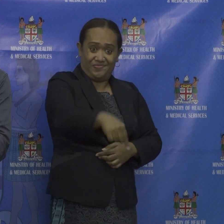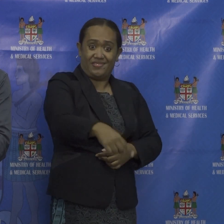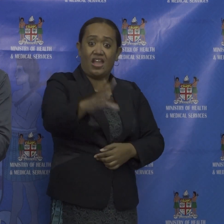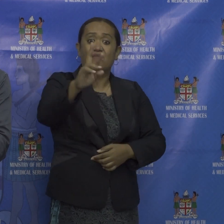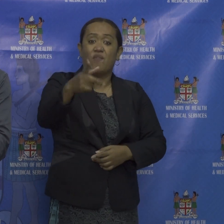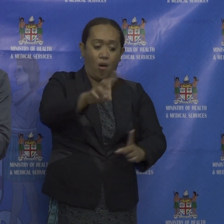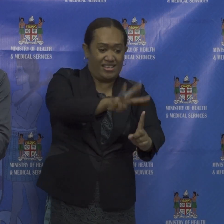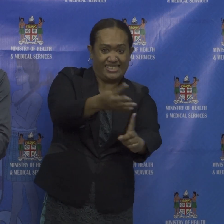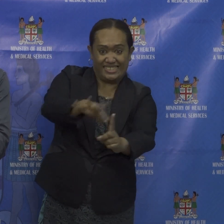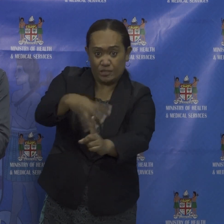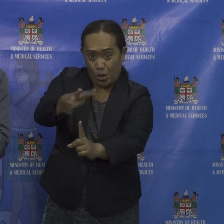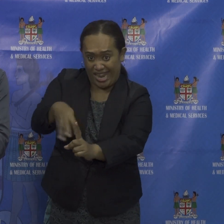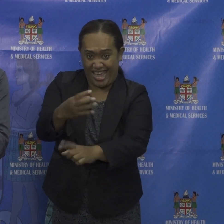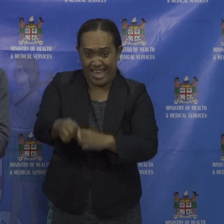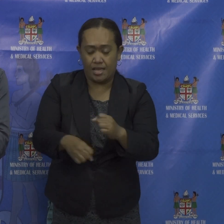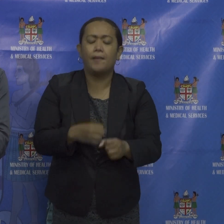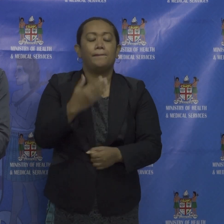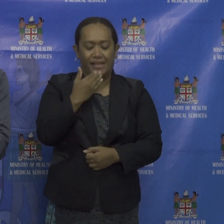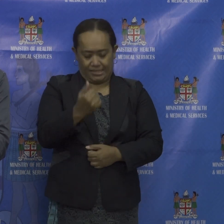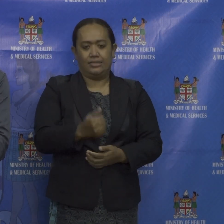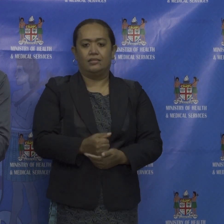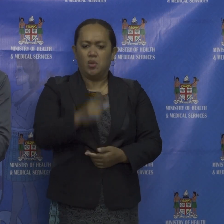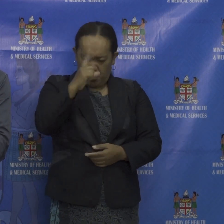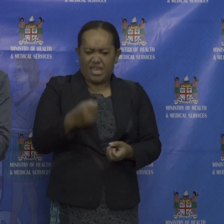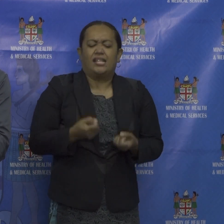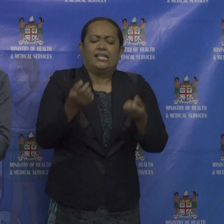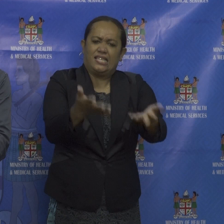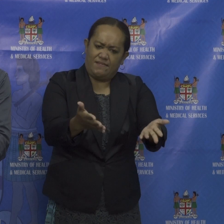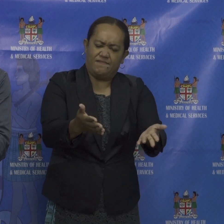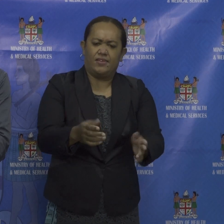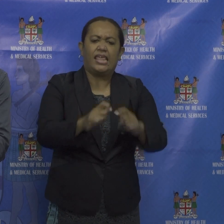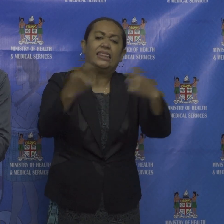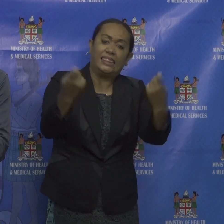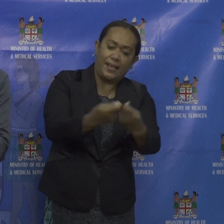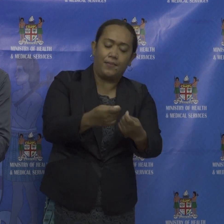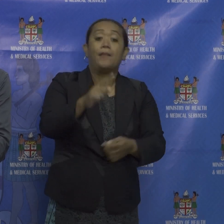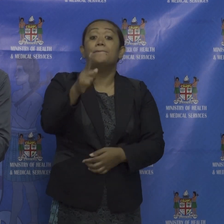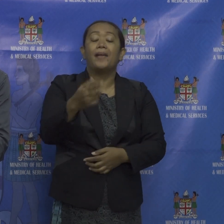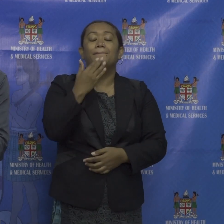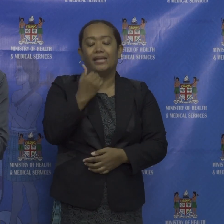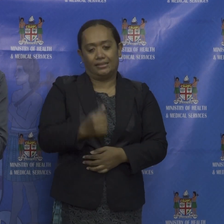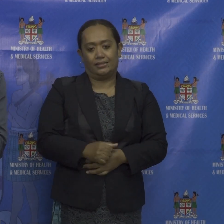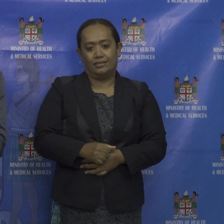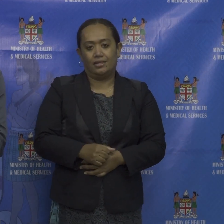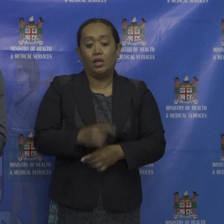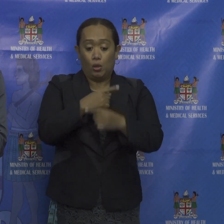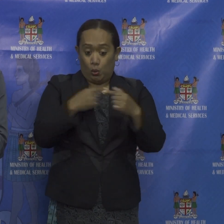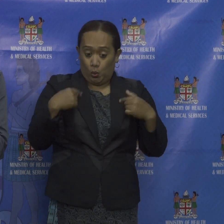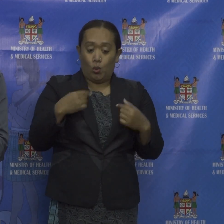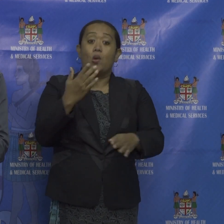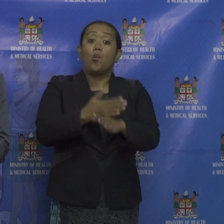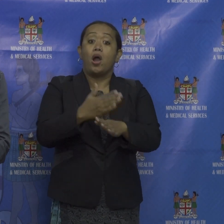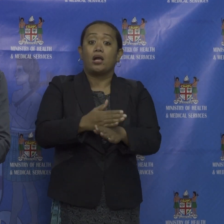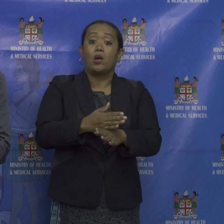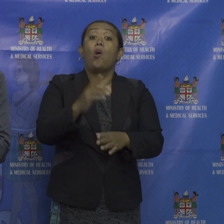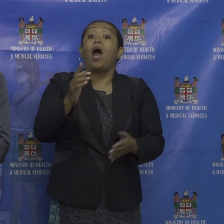them. Mobile screening teams can be dispatched, but my team work far better and quicker when people are